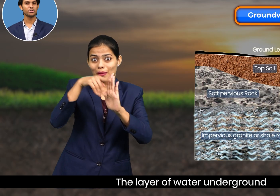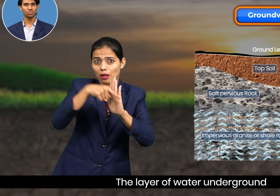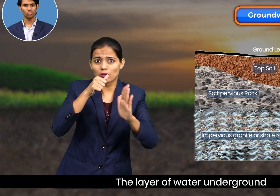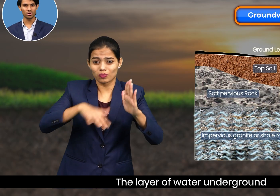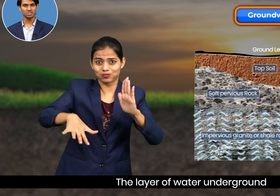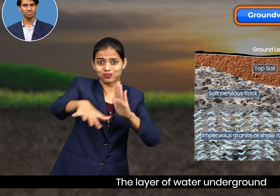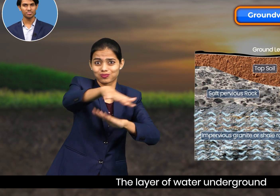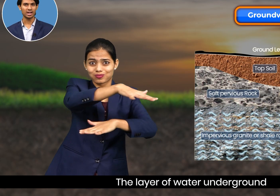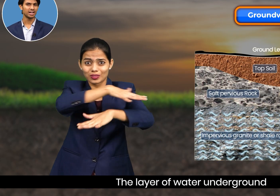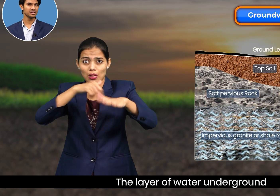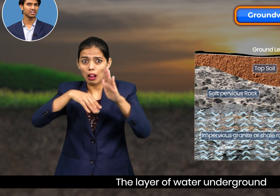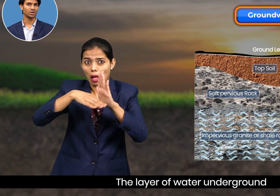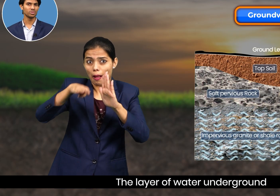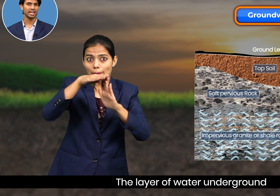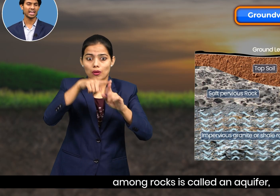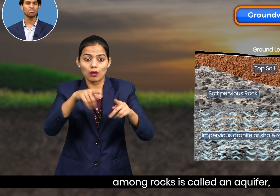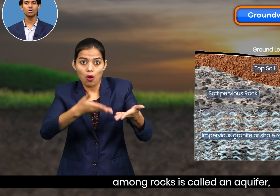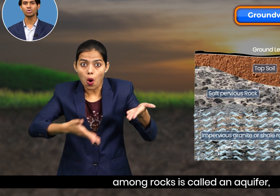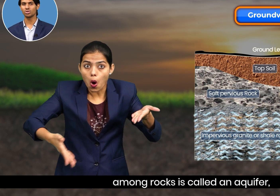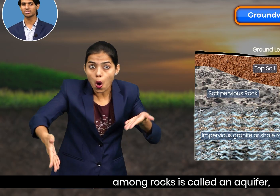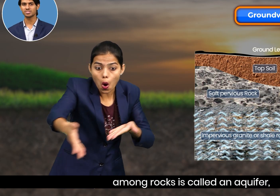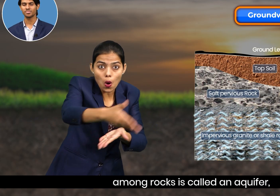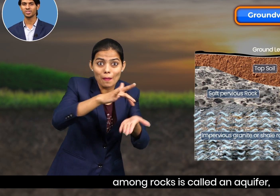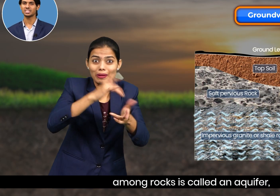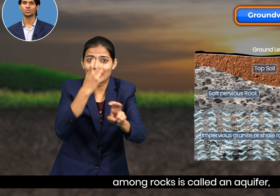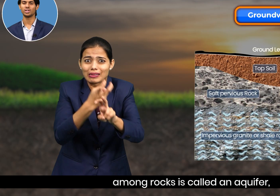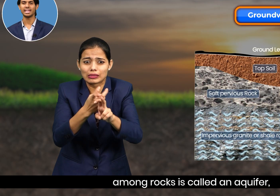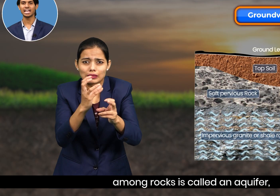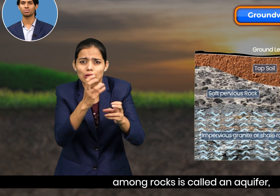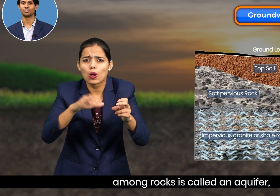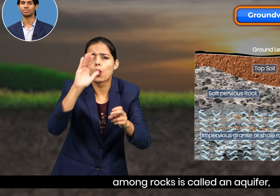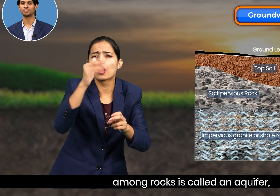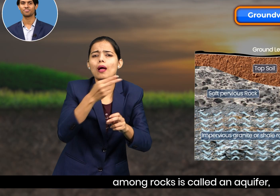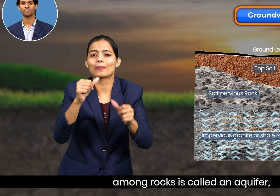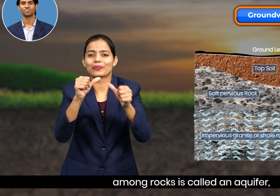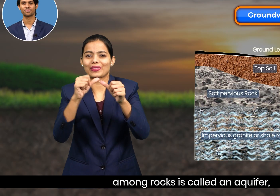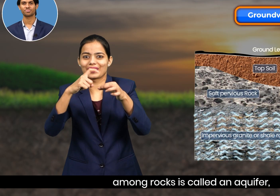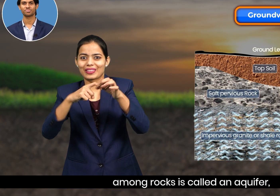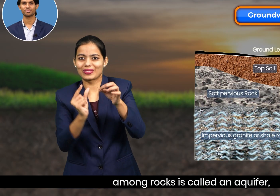The layer of water underground among rocks is called an aquifer,